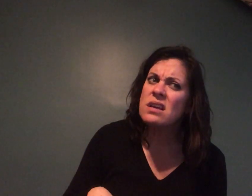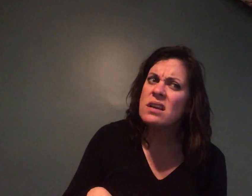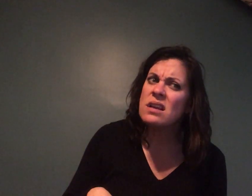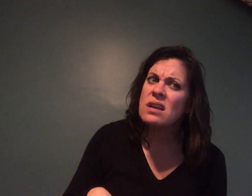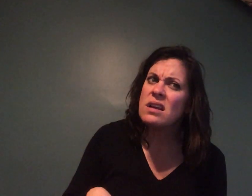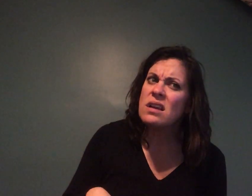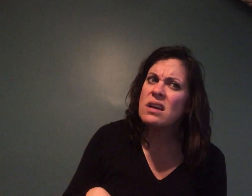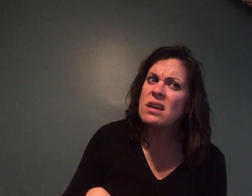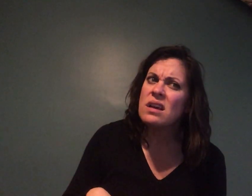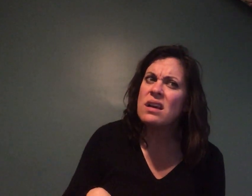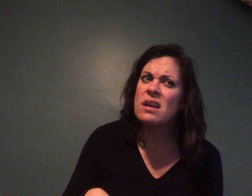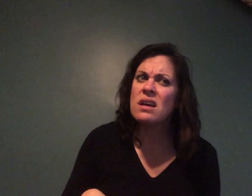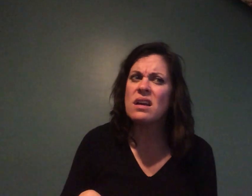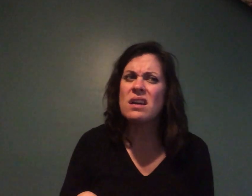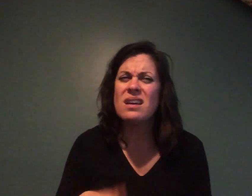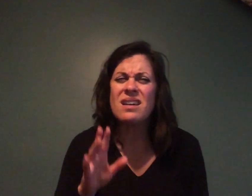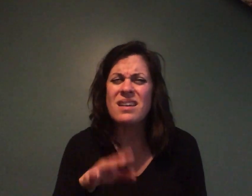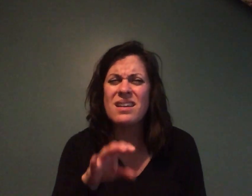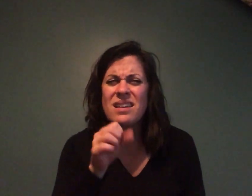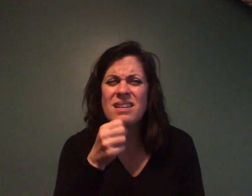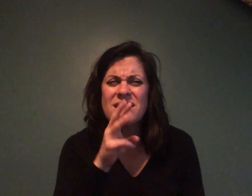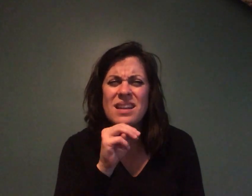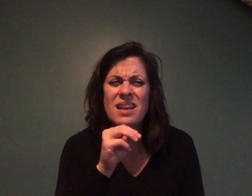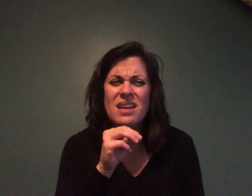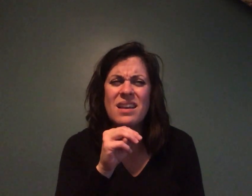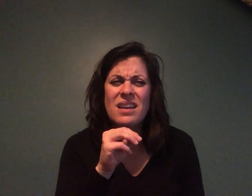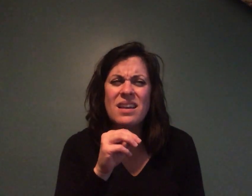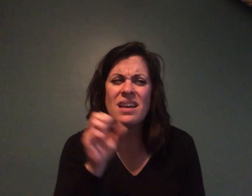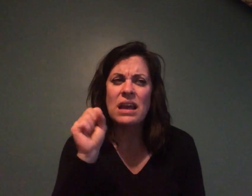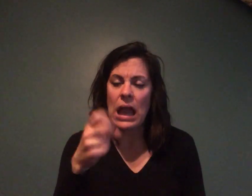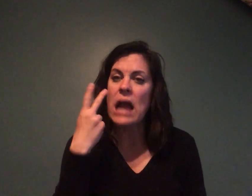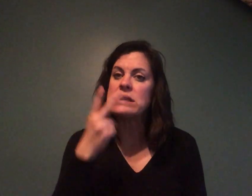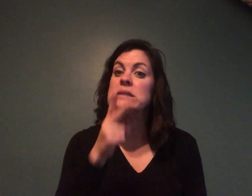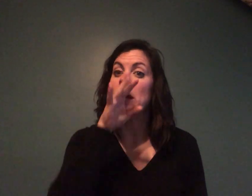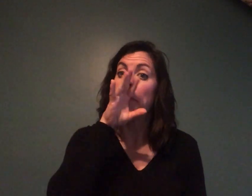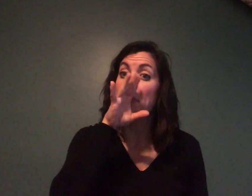Go, Megan. What are you asking? No.